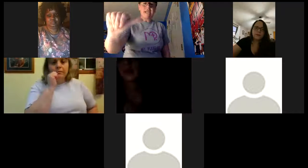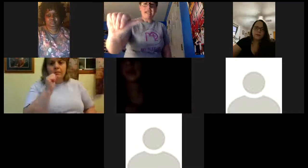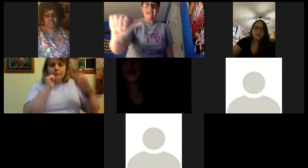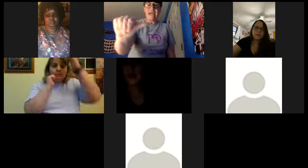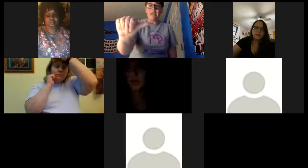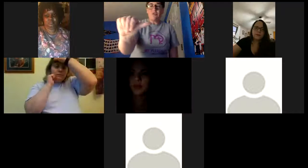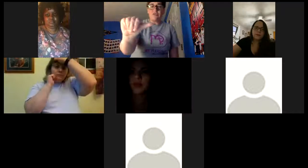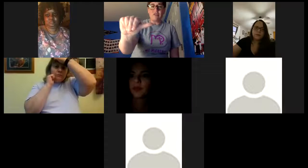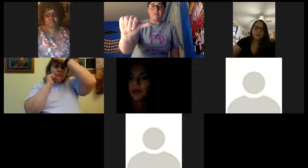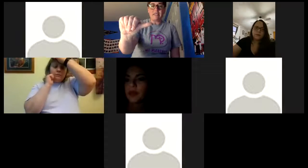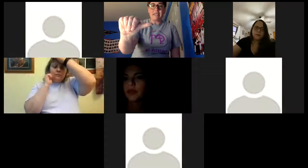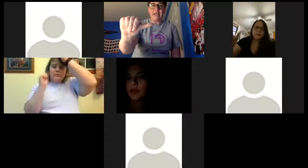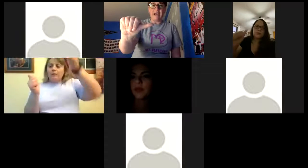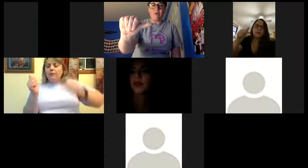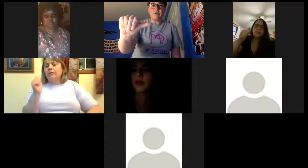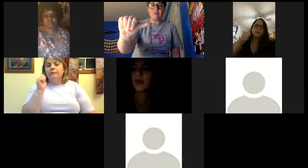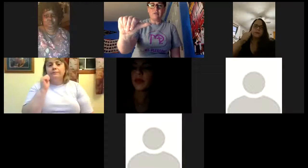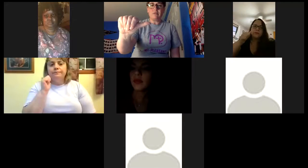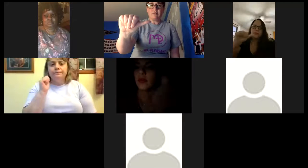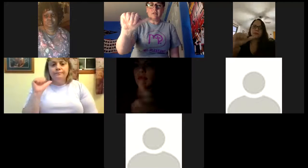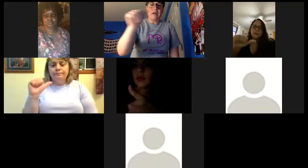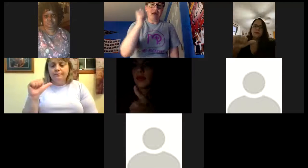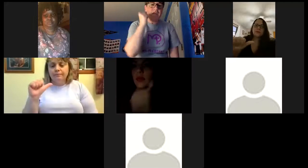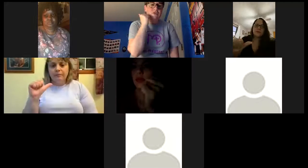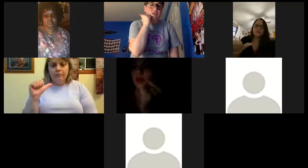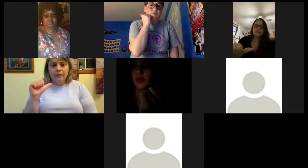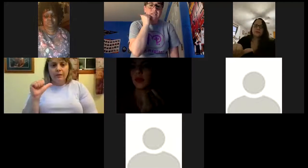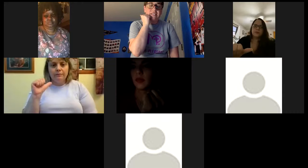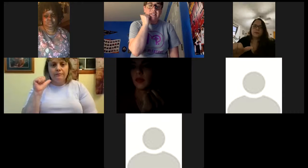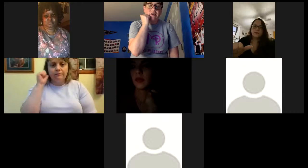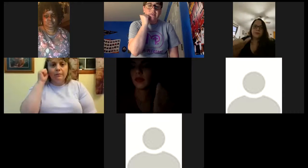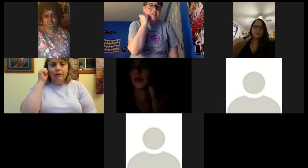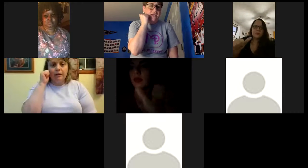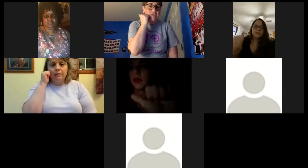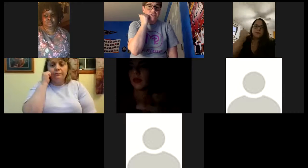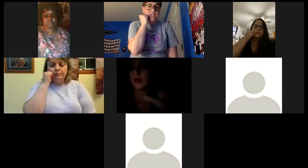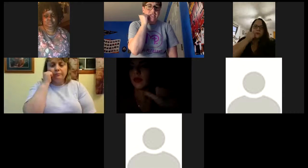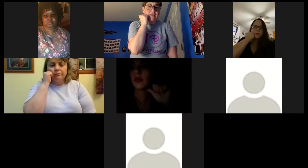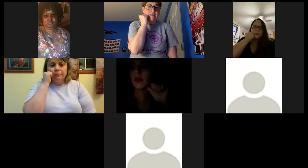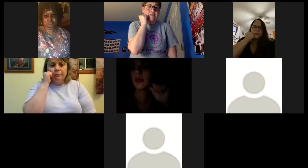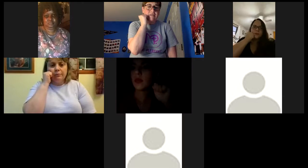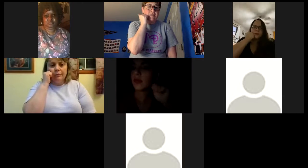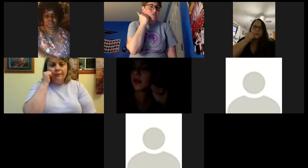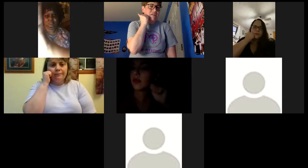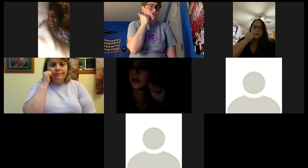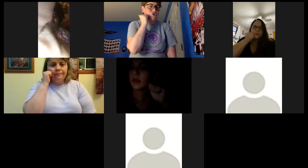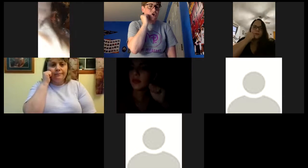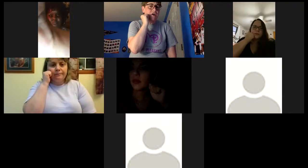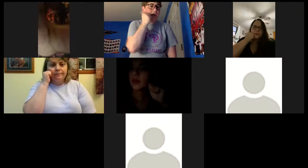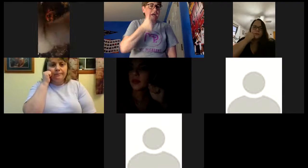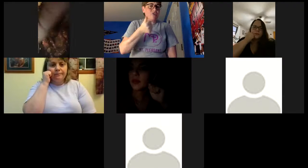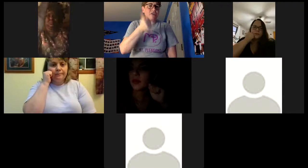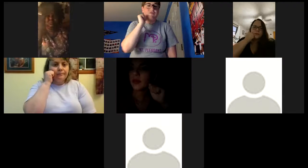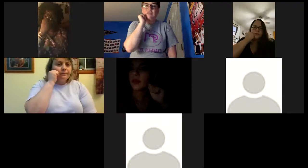going to take an A with your thumb sticking out, and you're going to rest it on the side of your cheek or at your